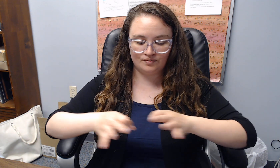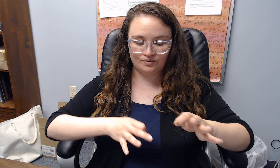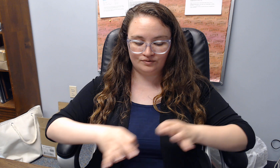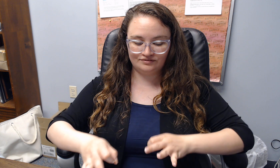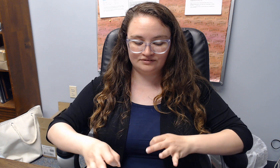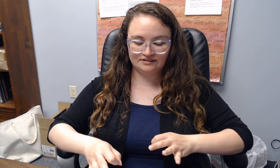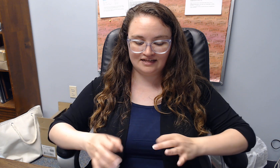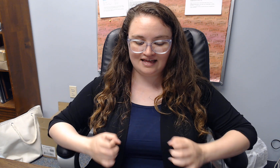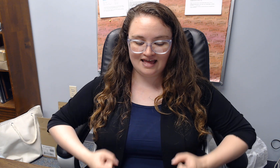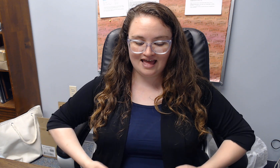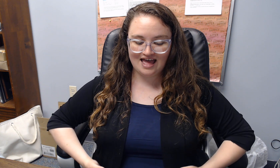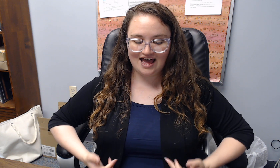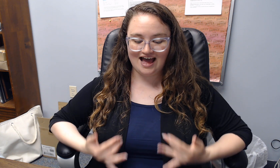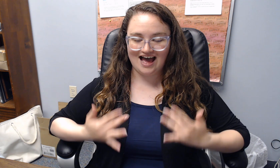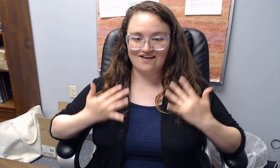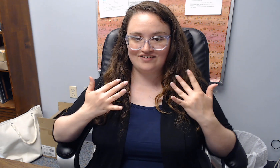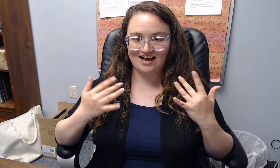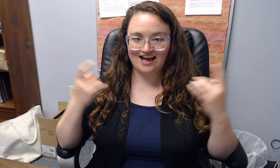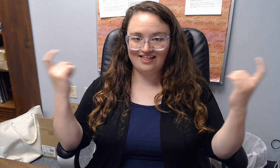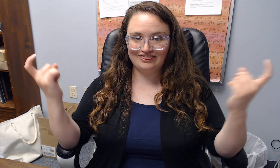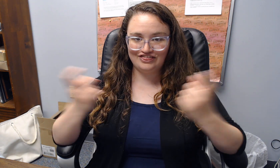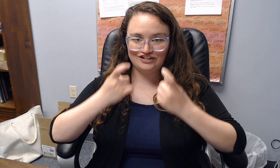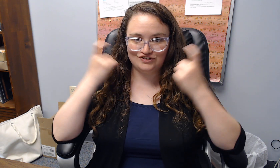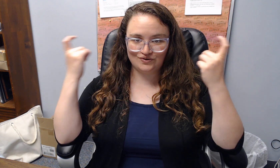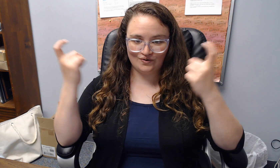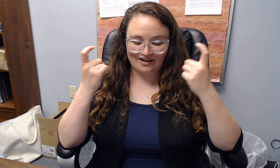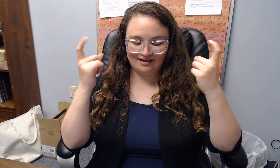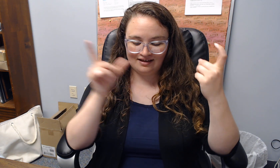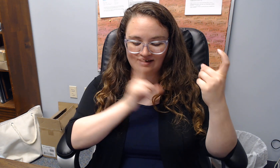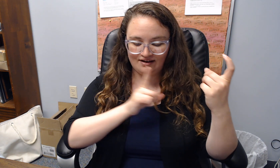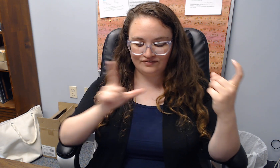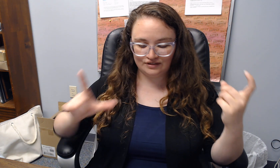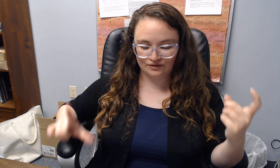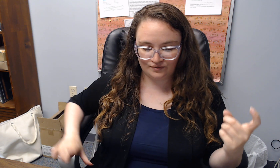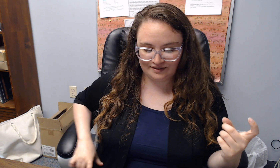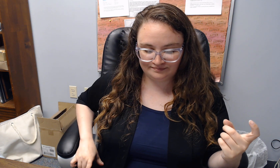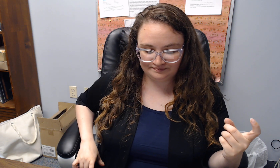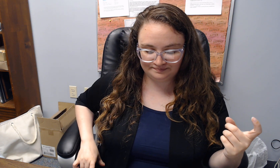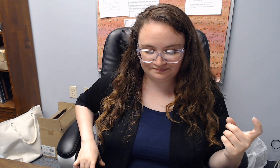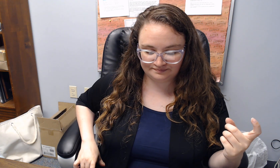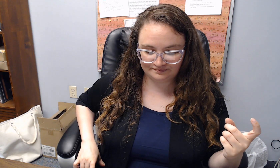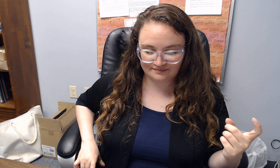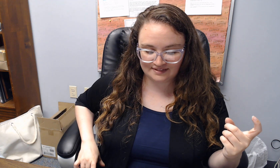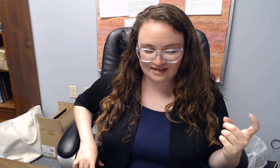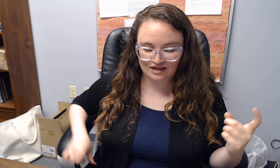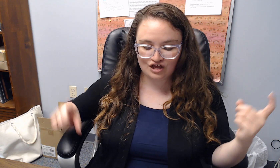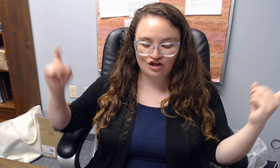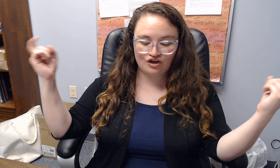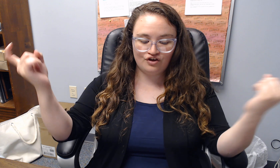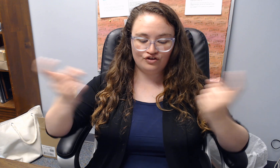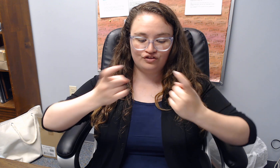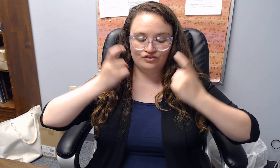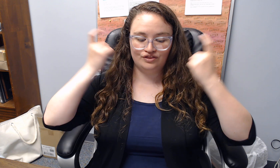unexplainable. I've got the joy of the Lord.